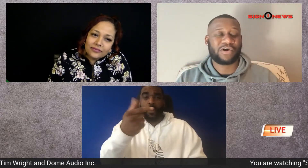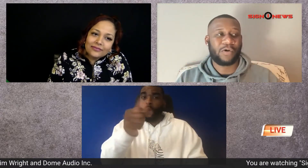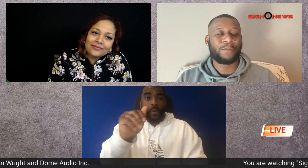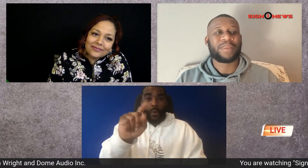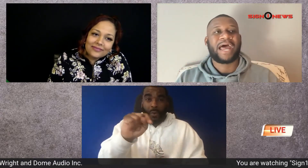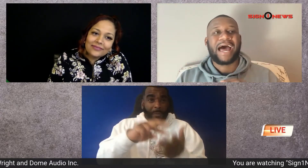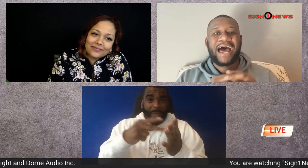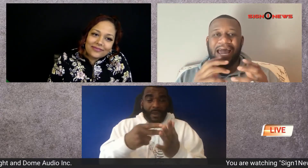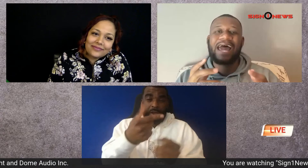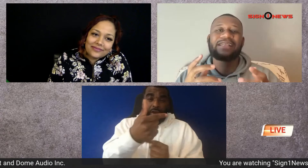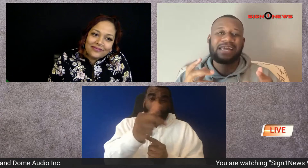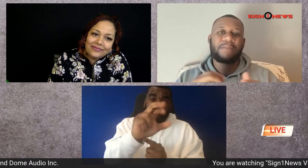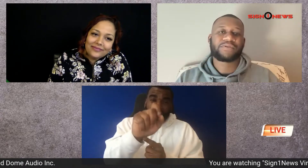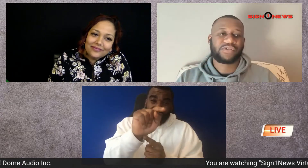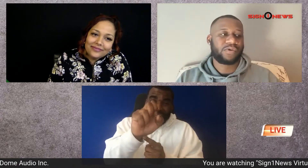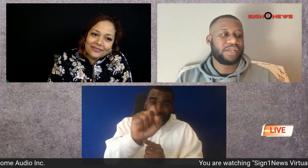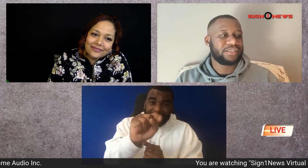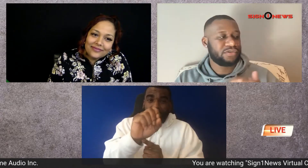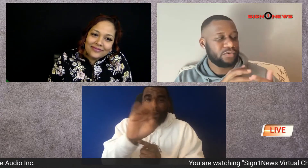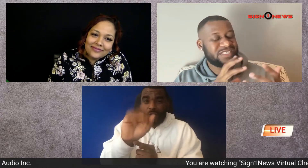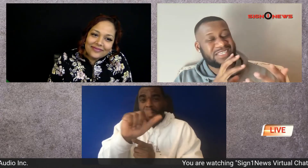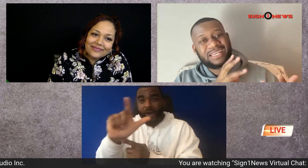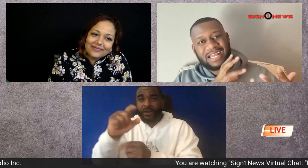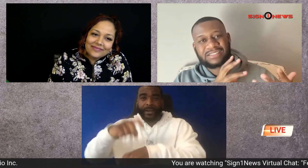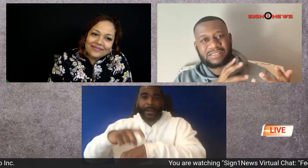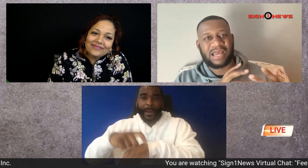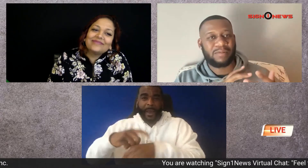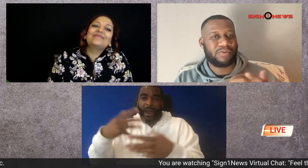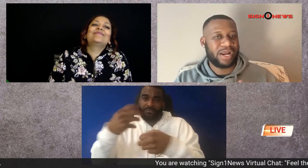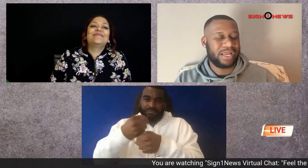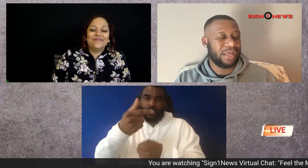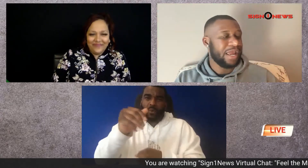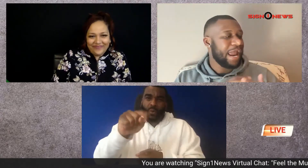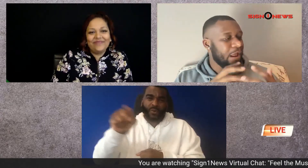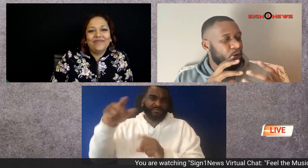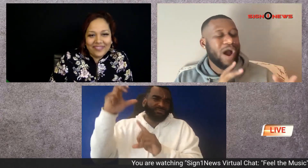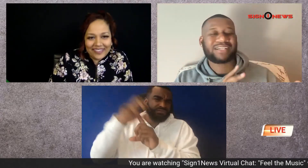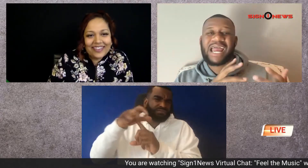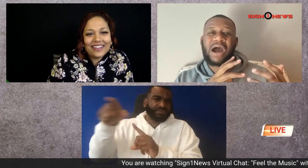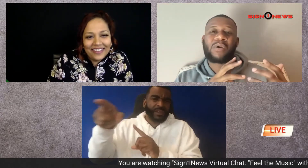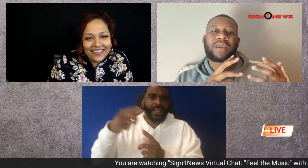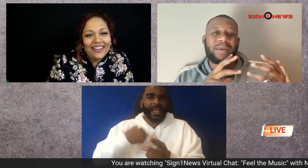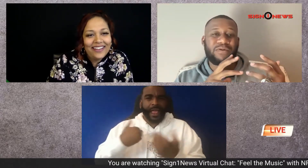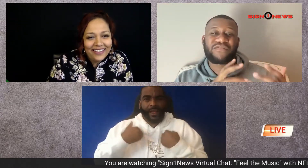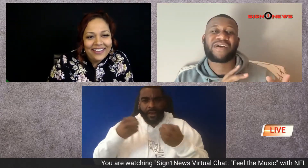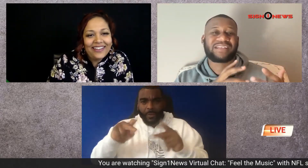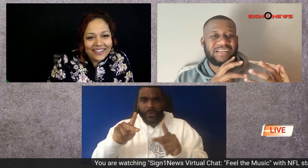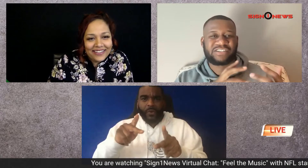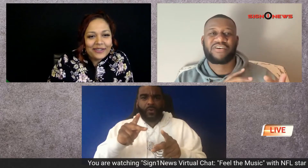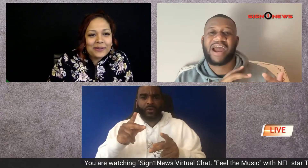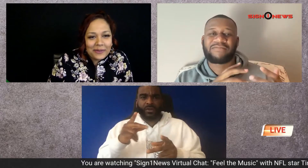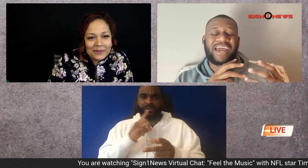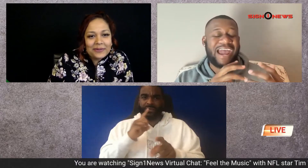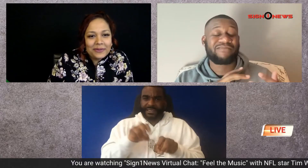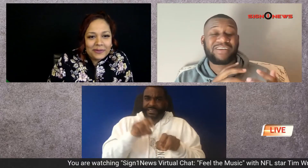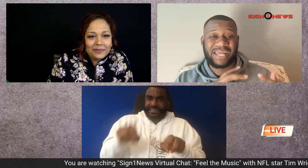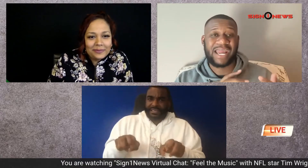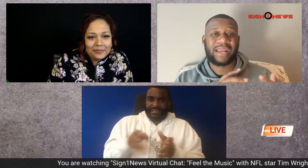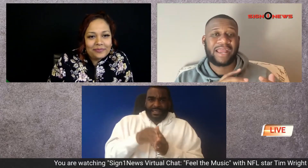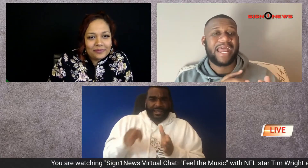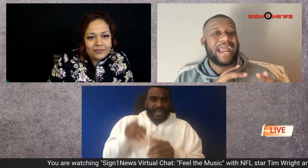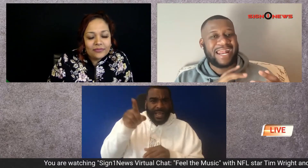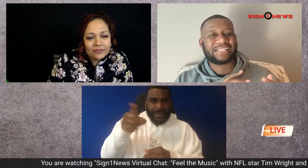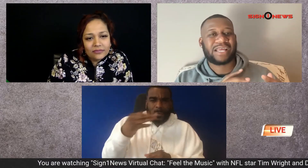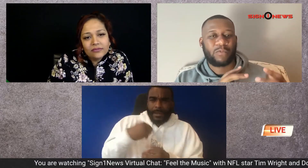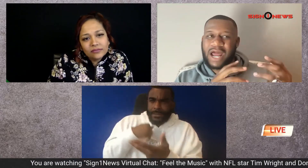time. So I had the opportunity to sit next to Tom Brady and watch how he perfected his craft every